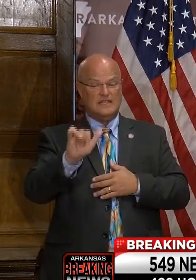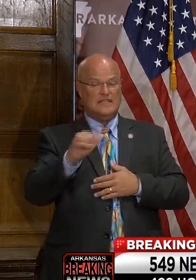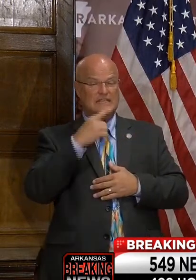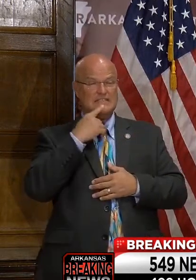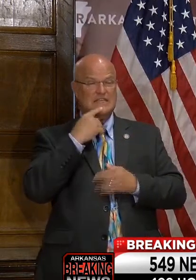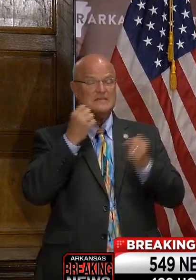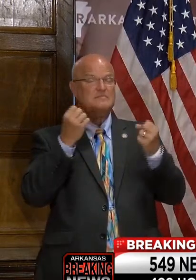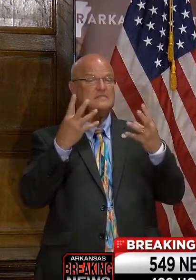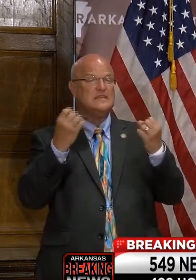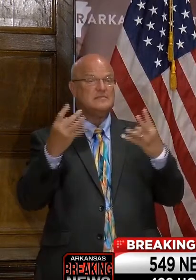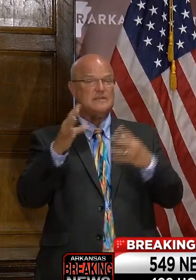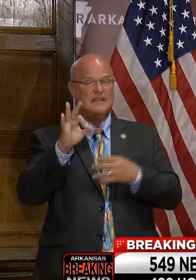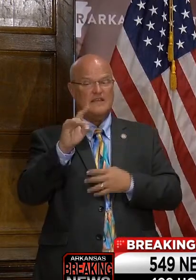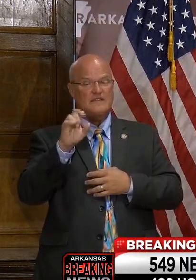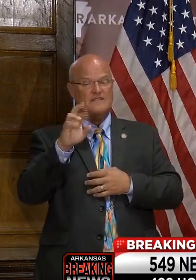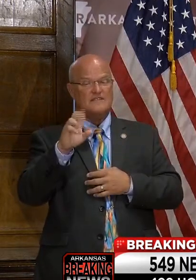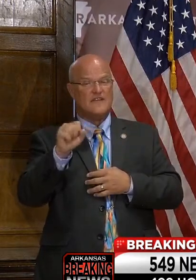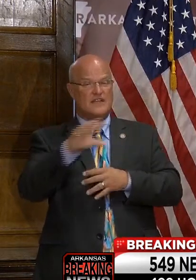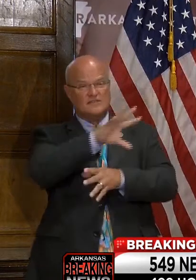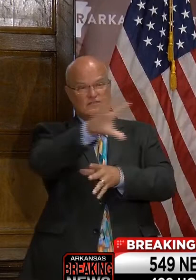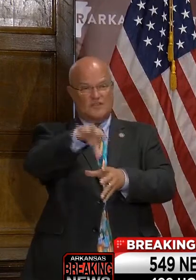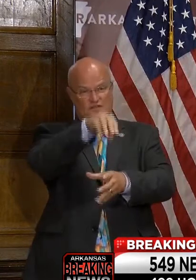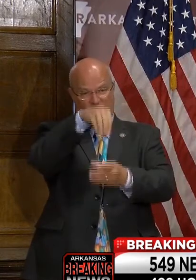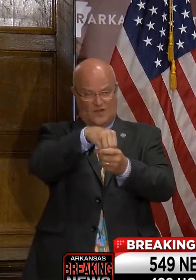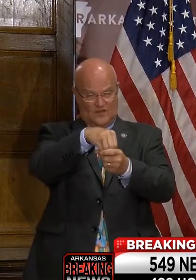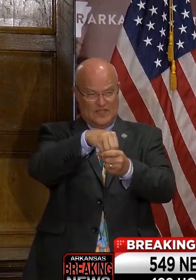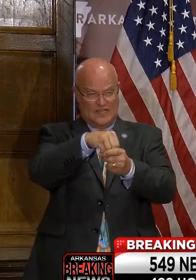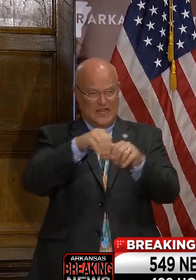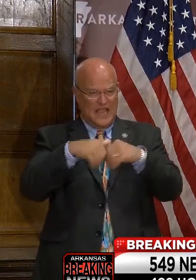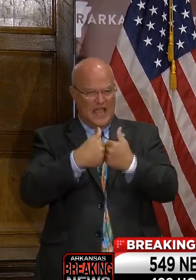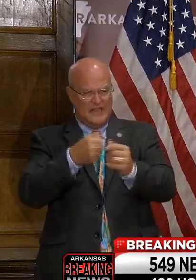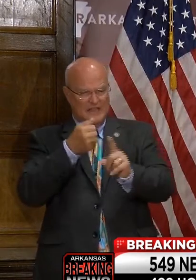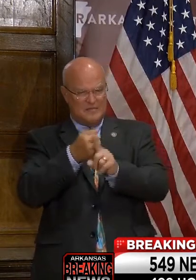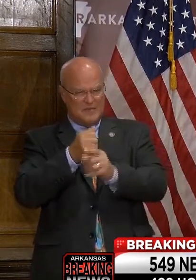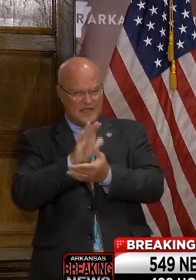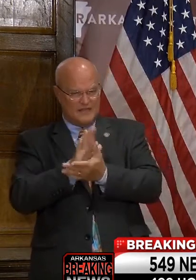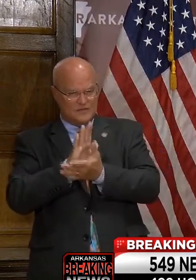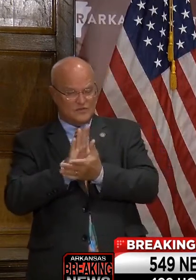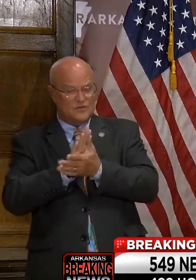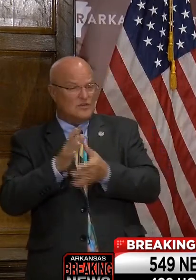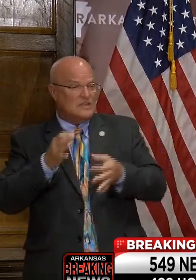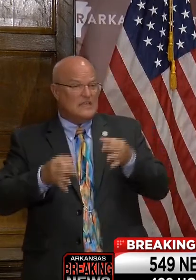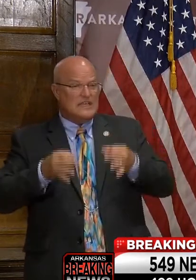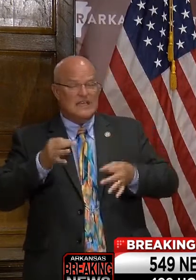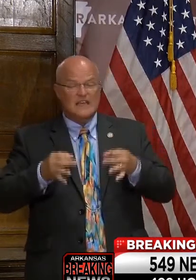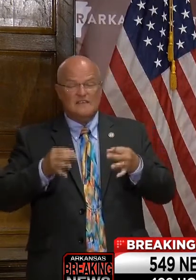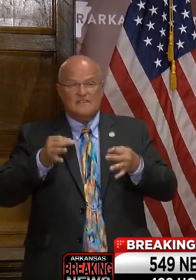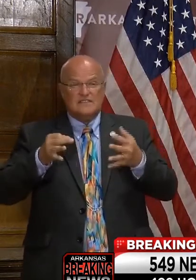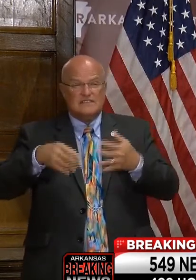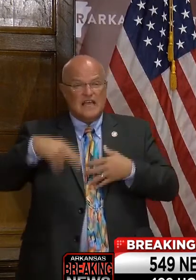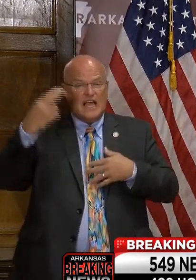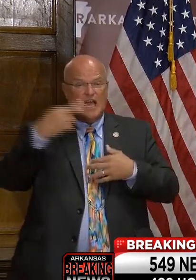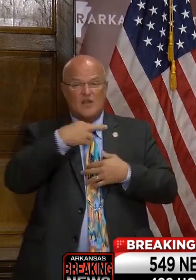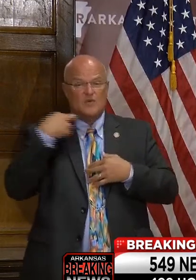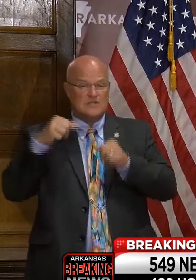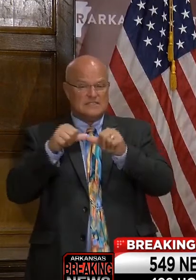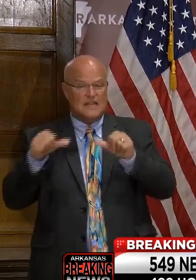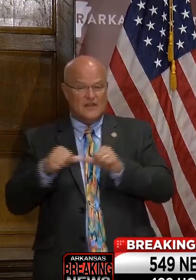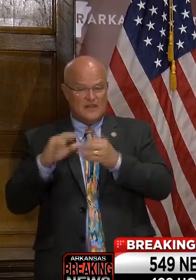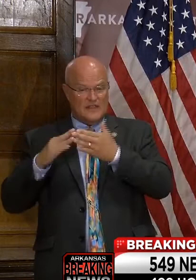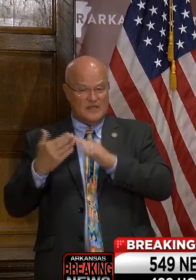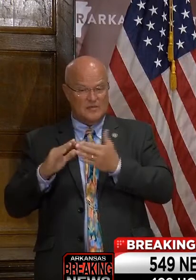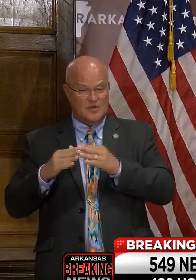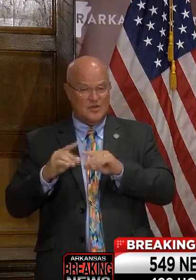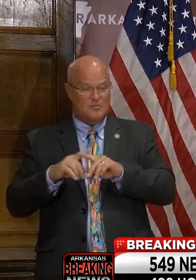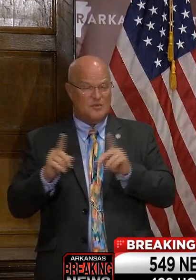a lot of factors that go into play there. You know, how does that impact the school? If it's a high-risk area in the